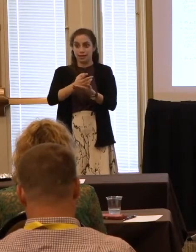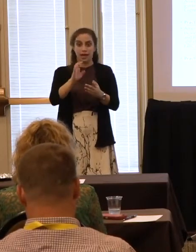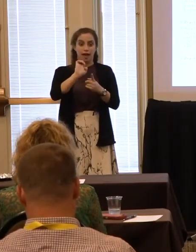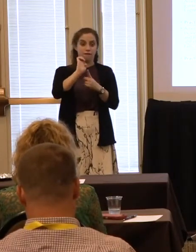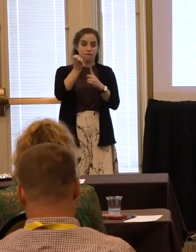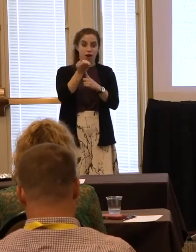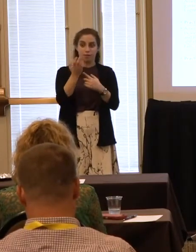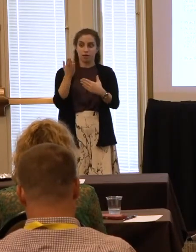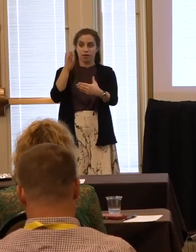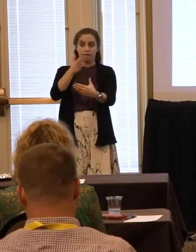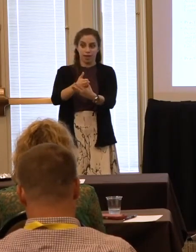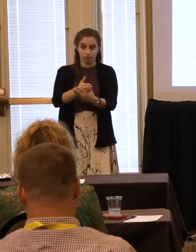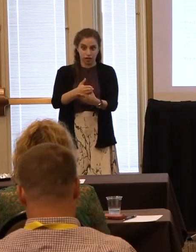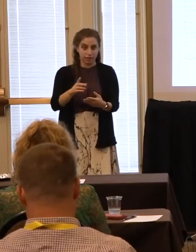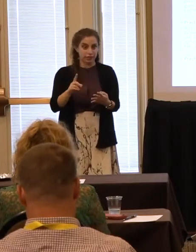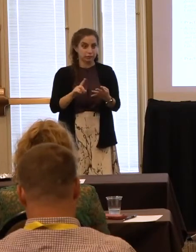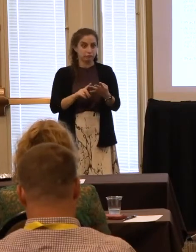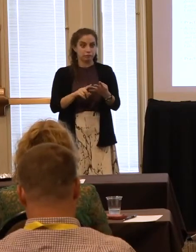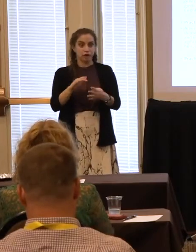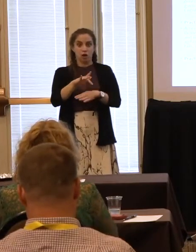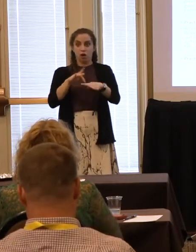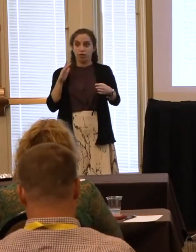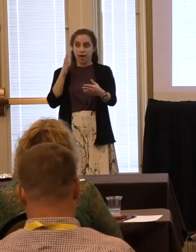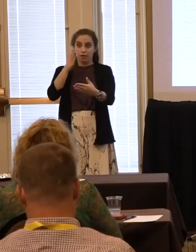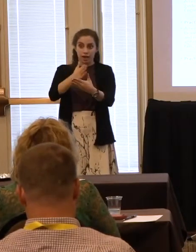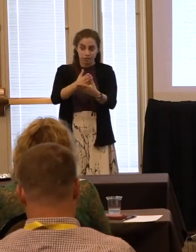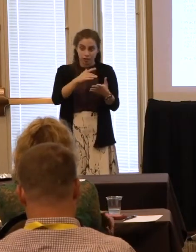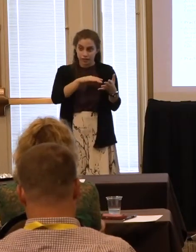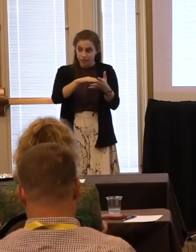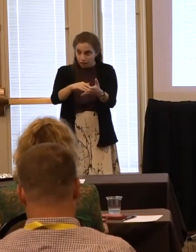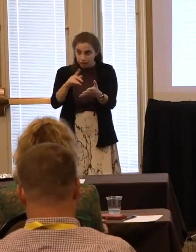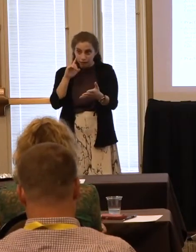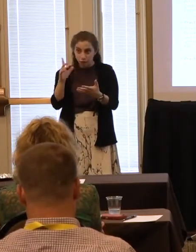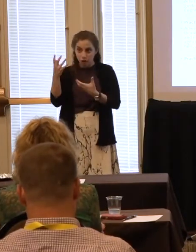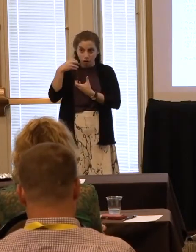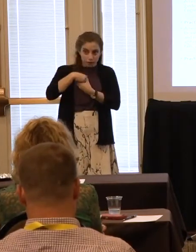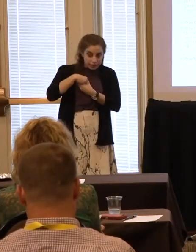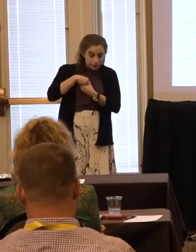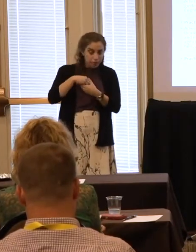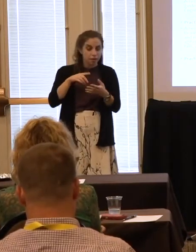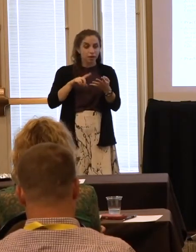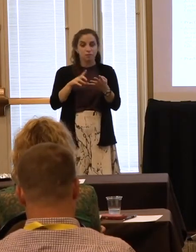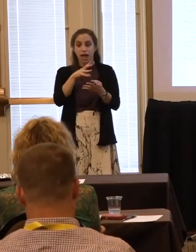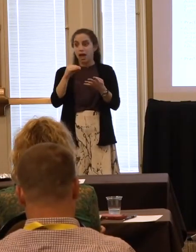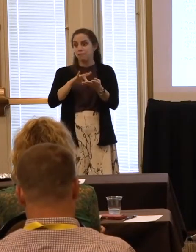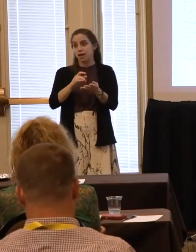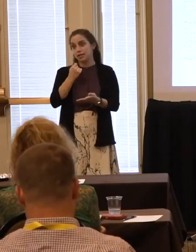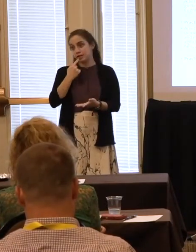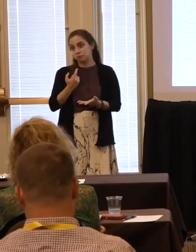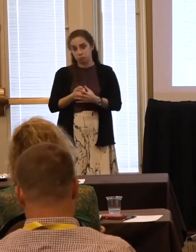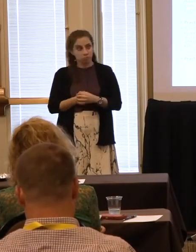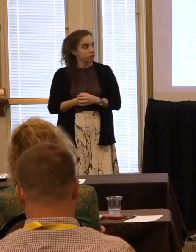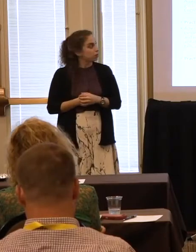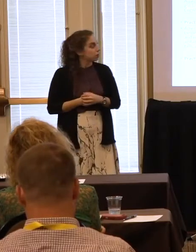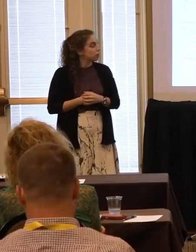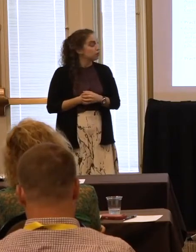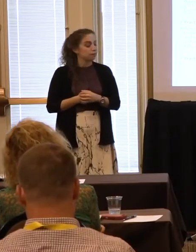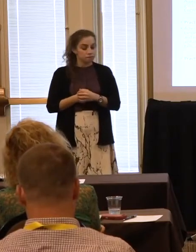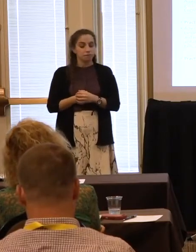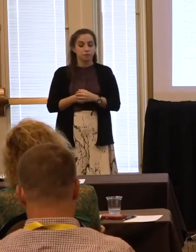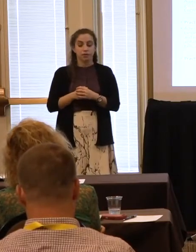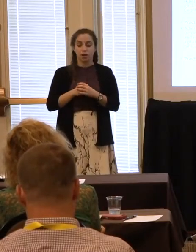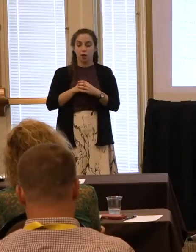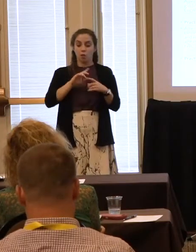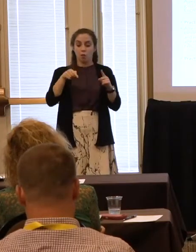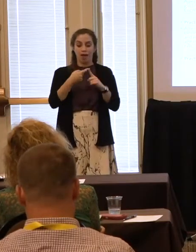environmental interventions, early intervention studies for autism, and medications. And when enough